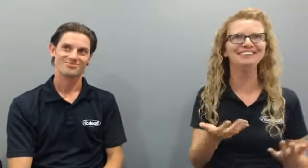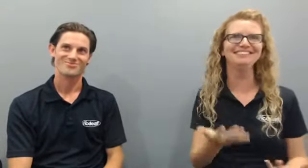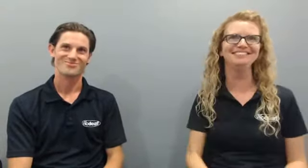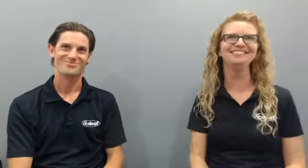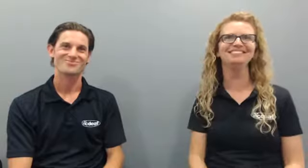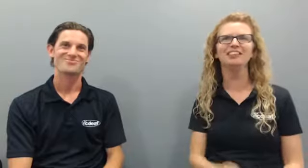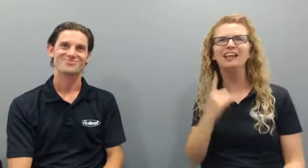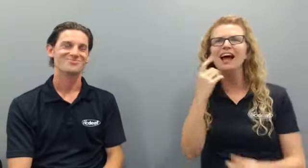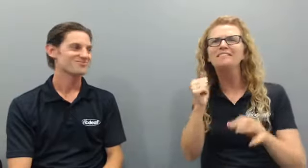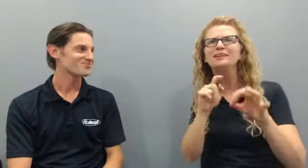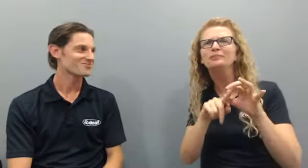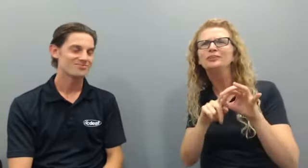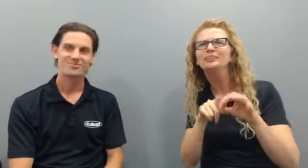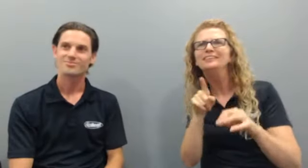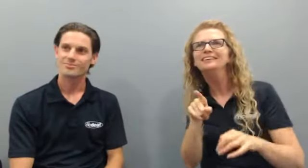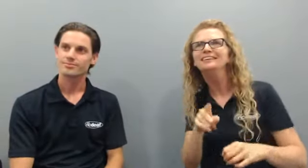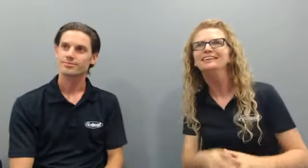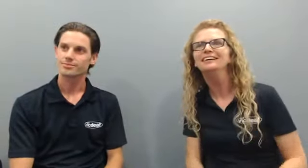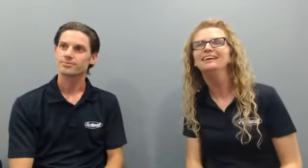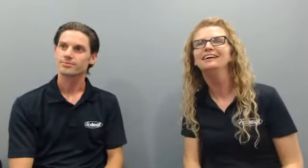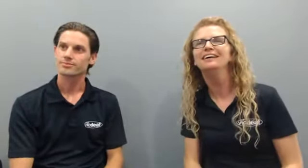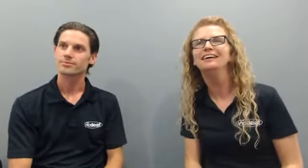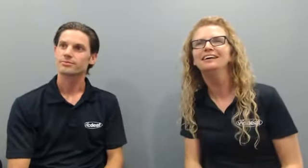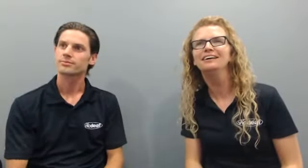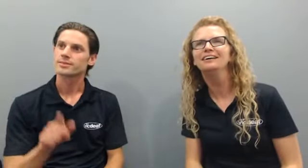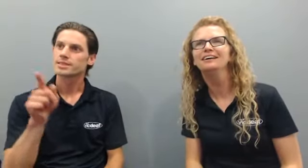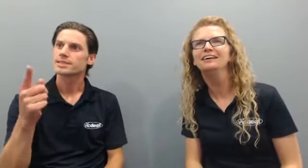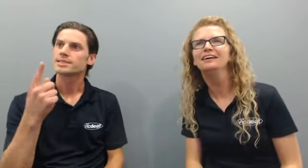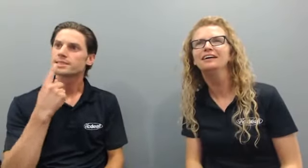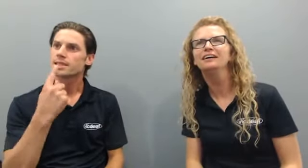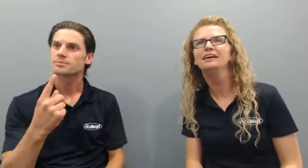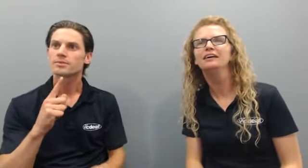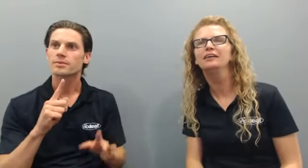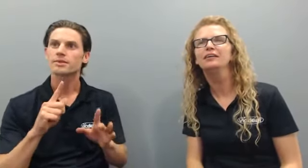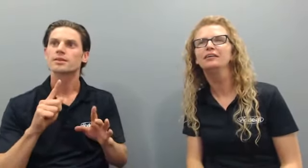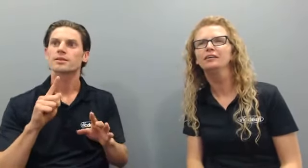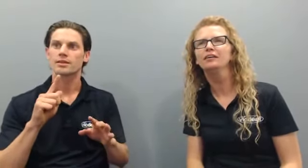questions that you want to know, not what we think you want to know. It seems to be there's a question.